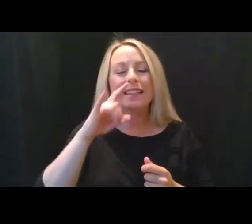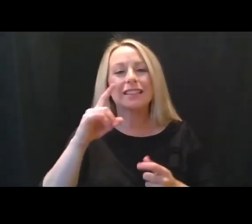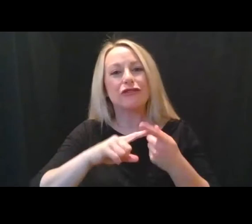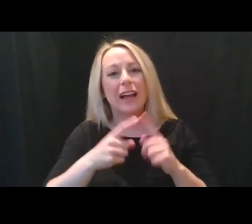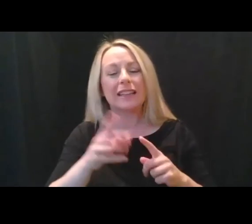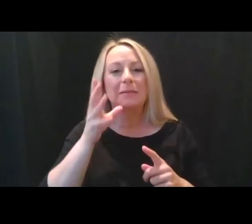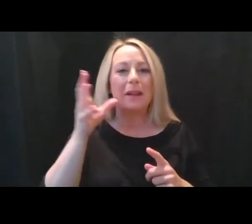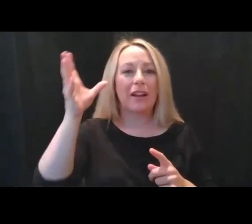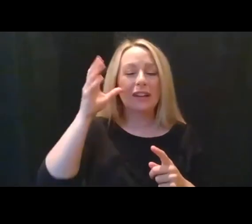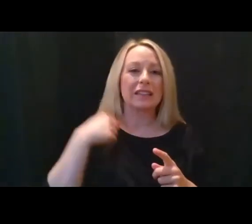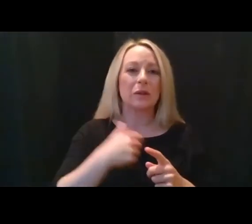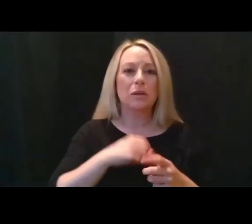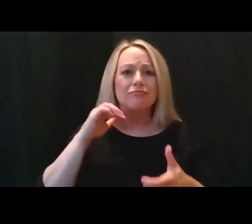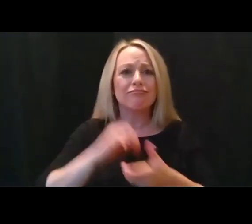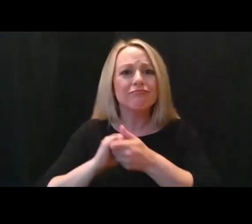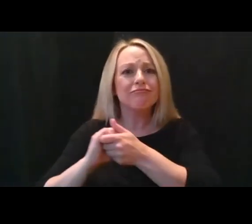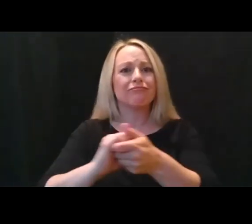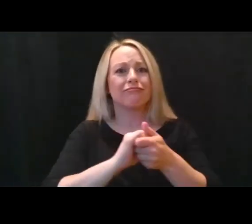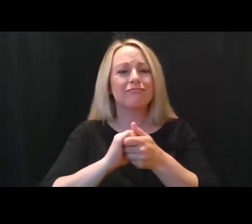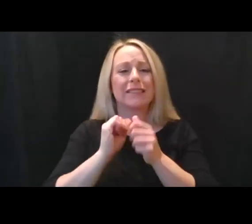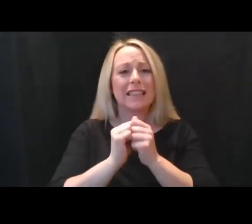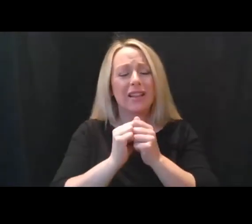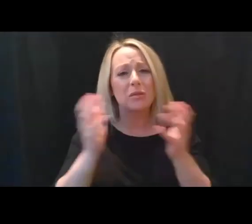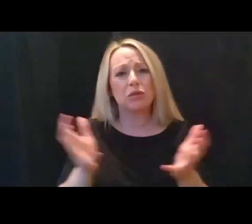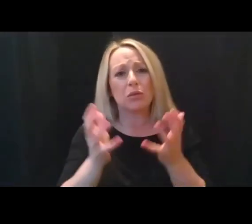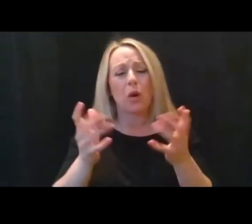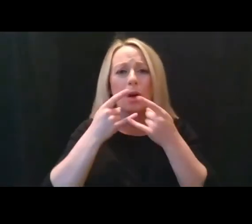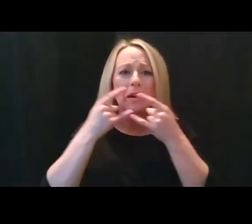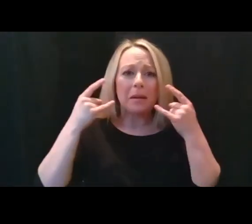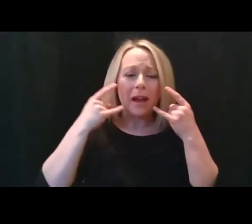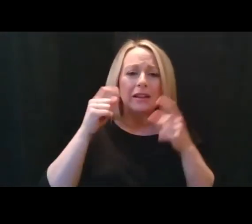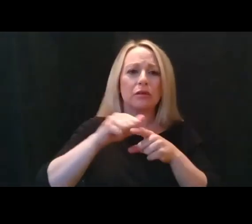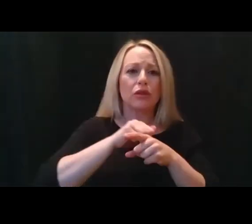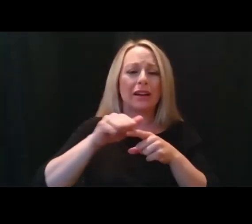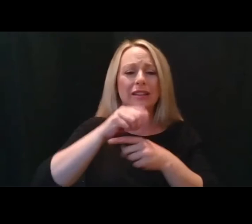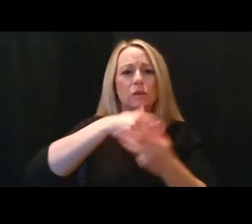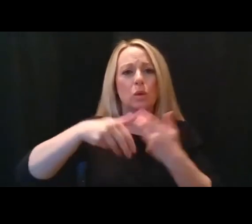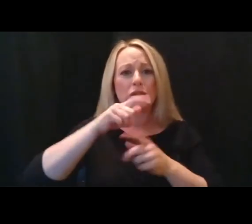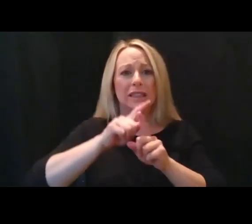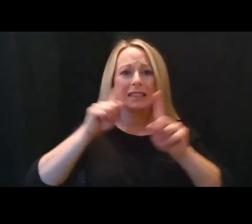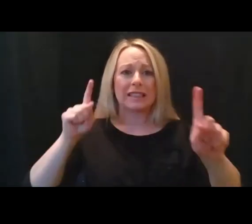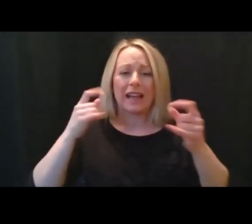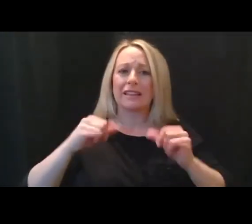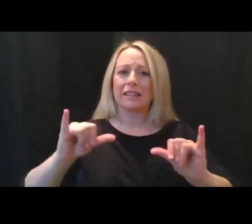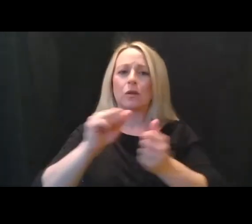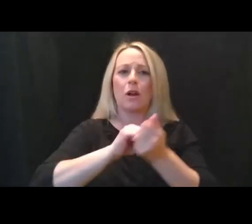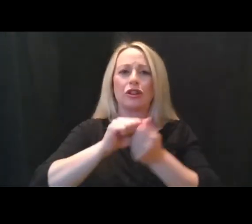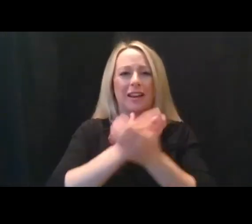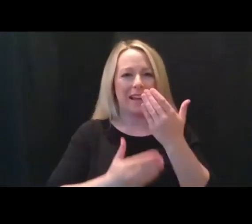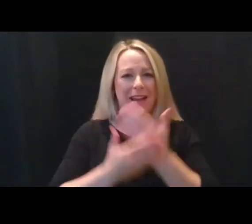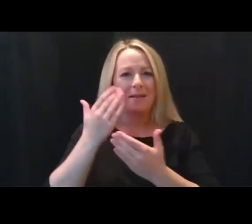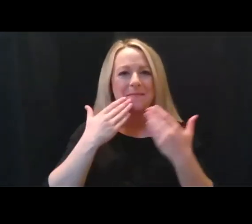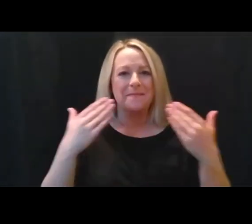in this together. We want to continue to promote wearing masks, practicing social distancing, and all washing our hands. Thank